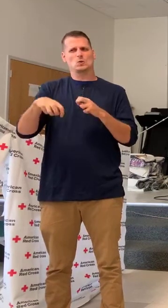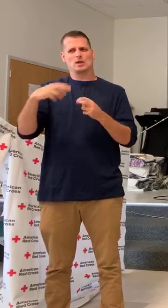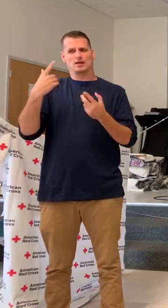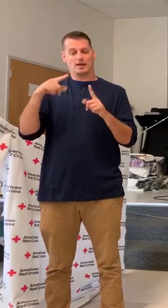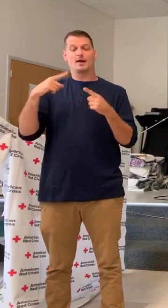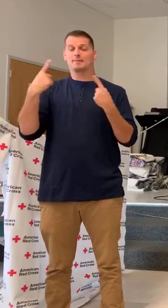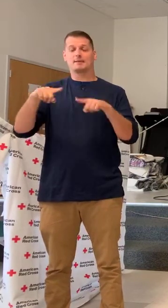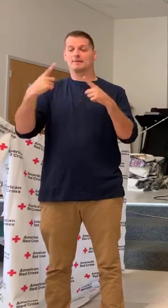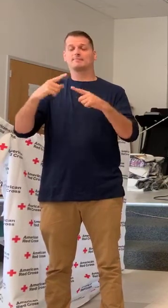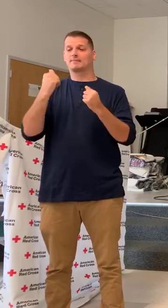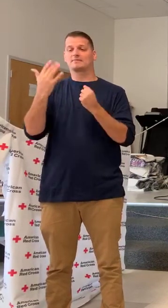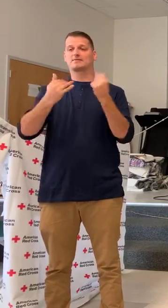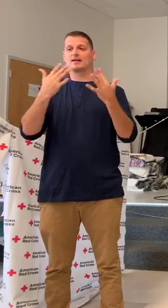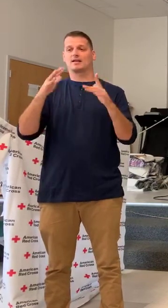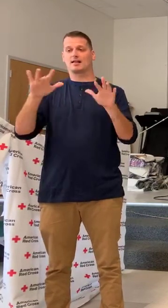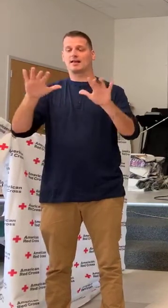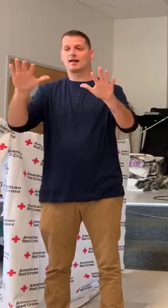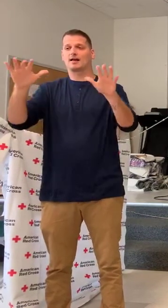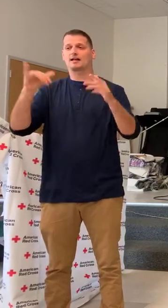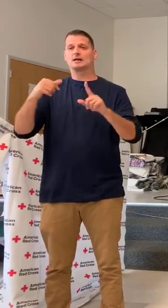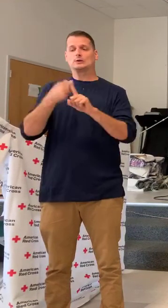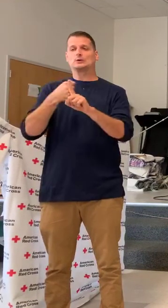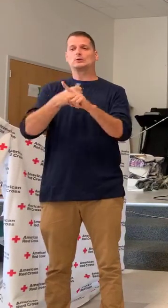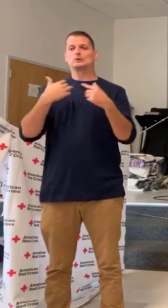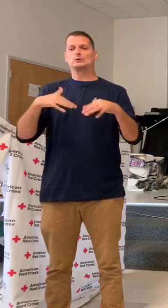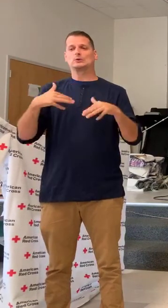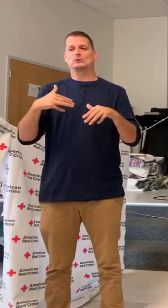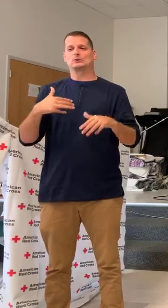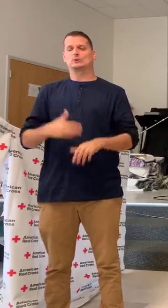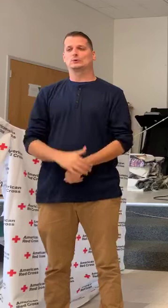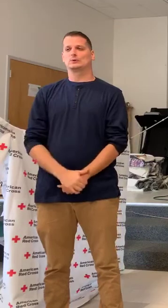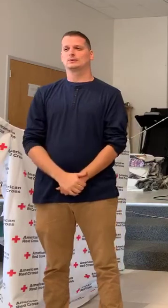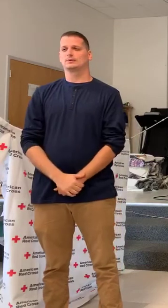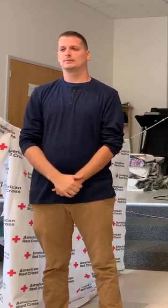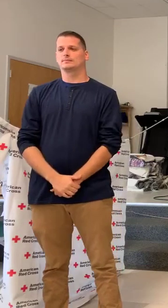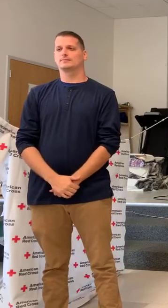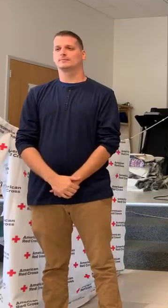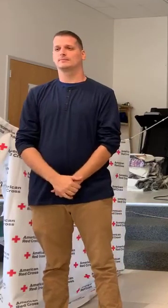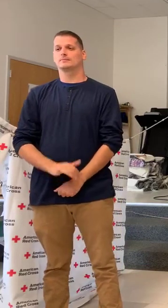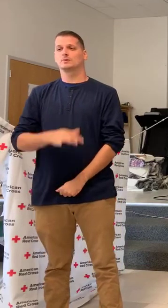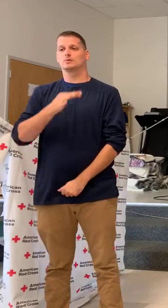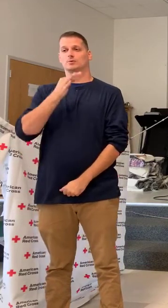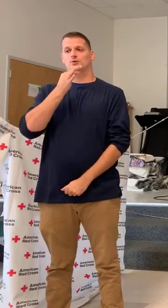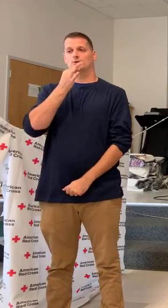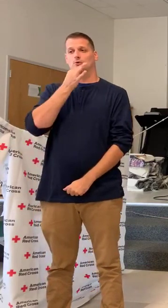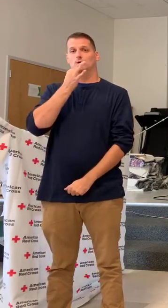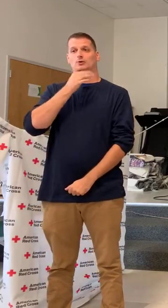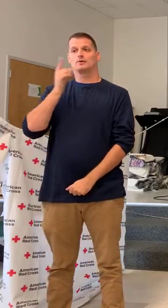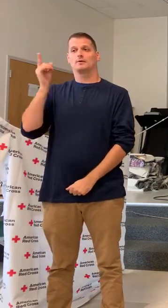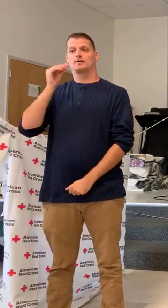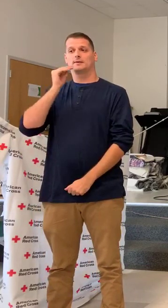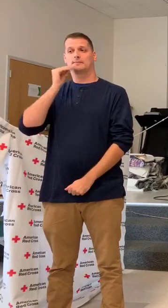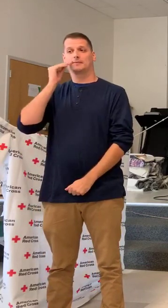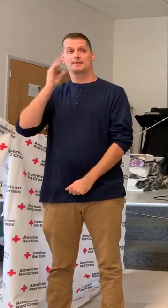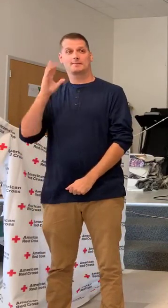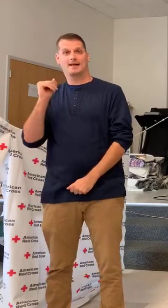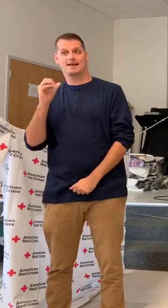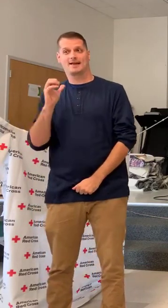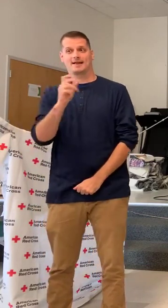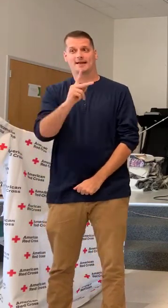and that we get the help we need up here. As you go back on your properties, please, please be careful. Please be